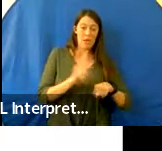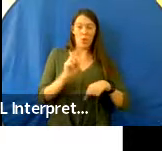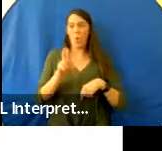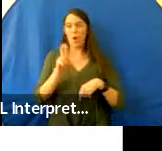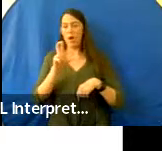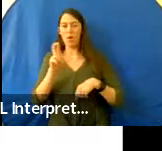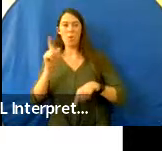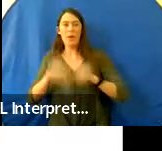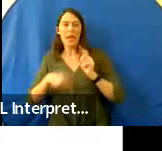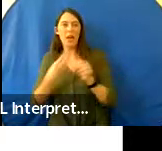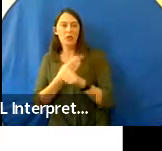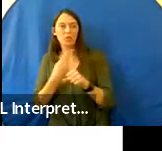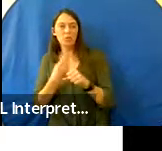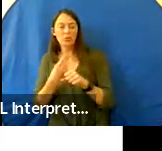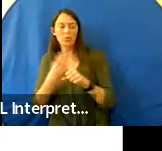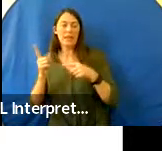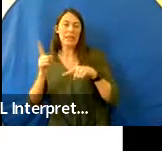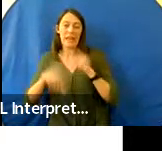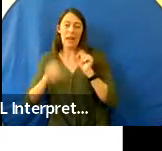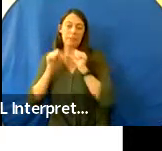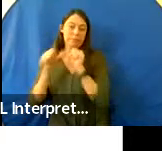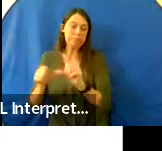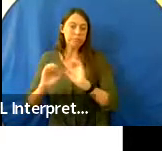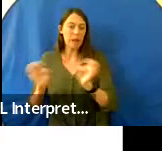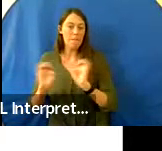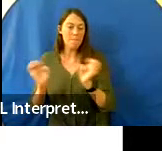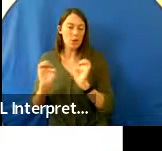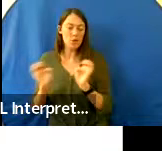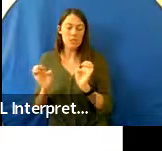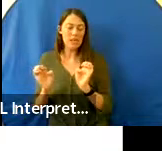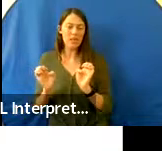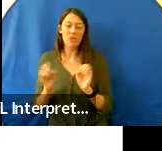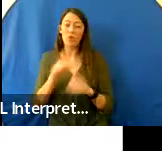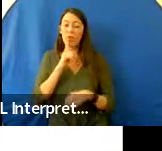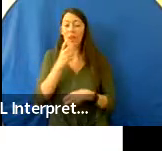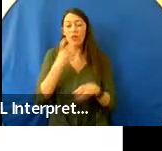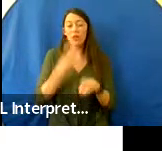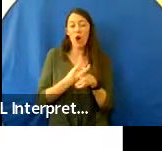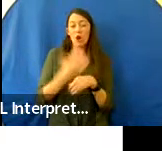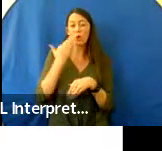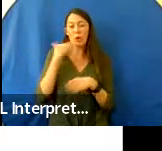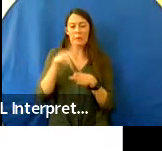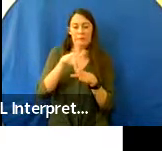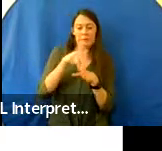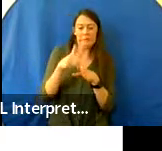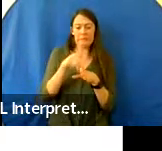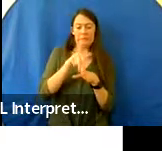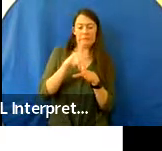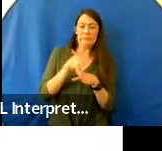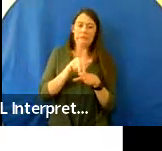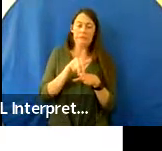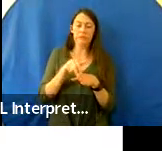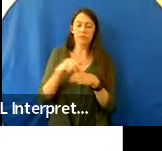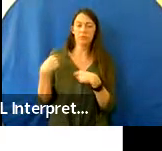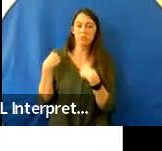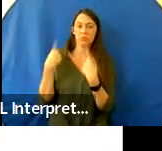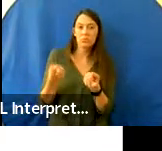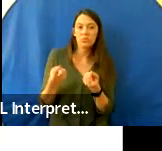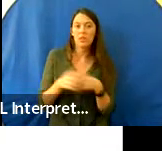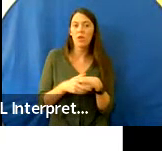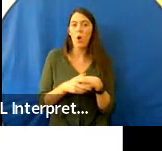and unfortunately with all that we've been through, I think there's somewhat of a desensitization or normalizing of something that is really